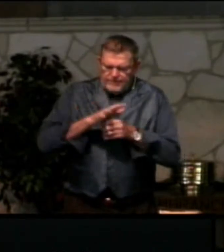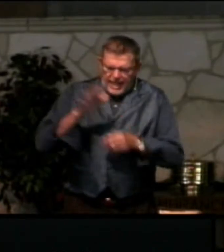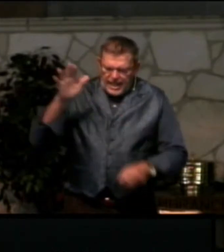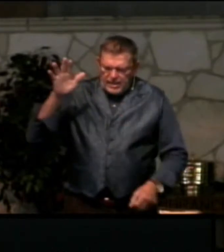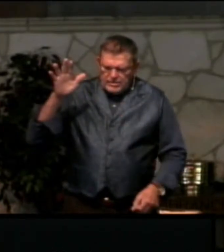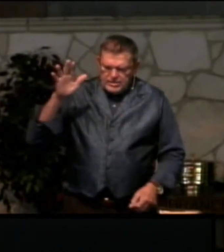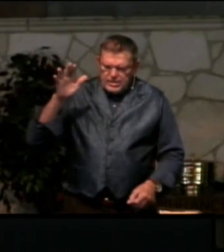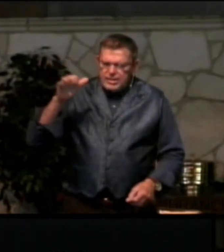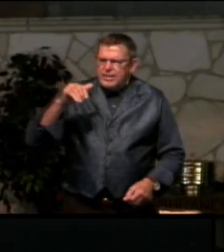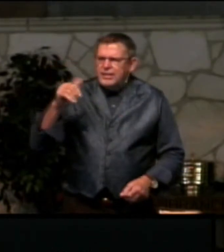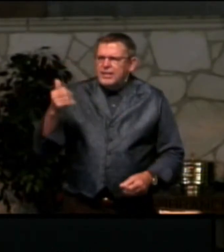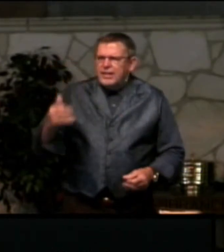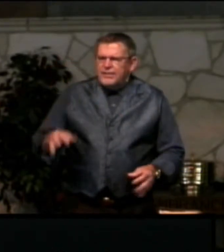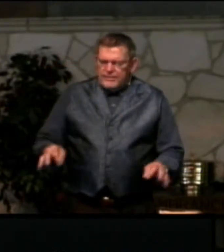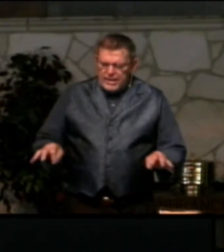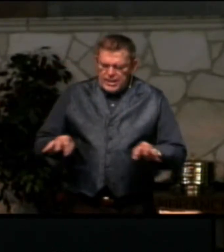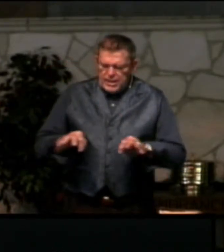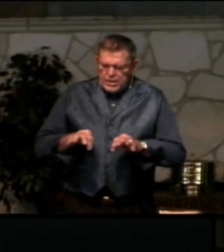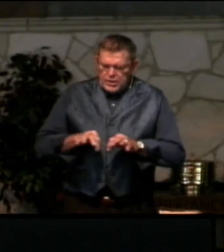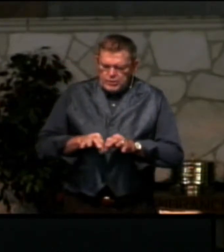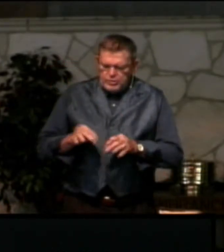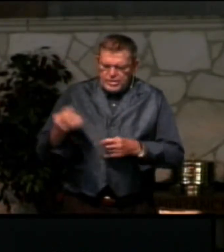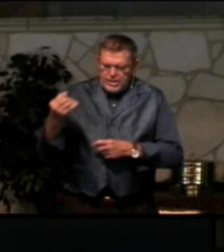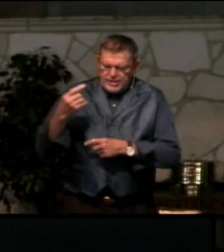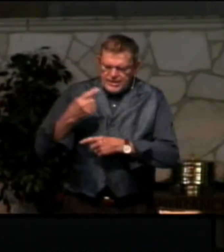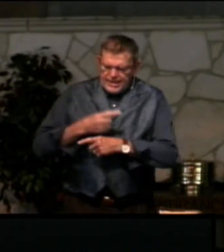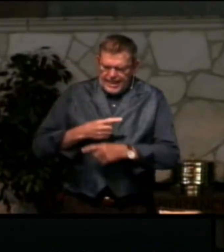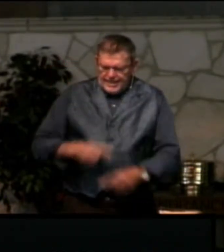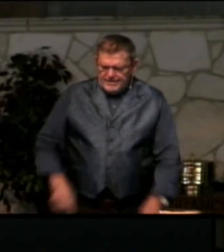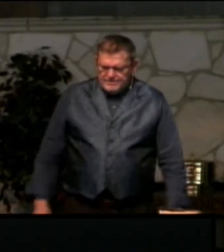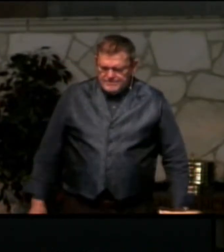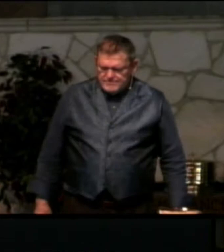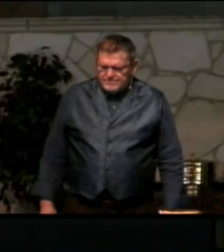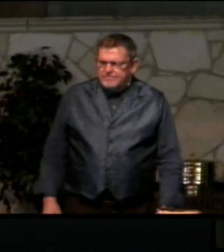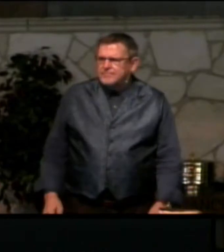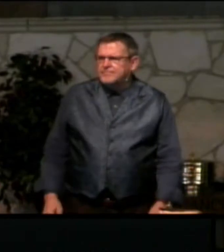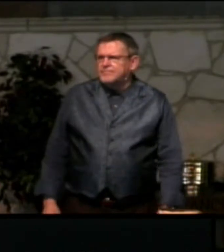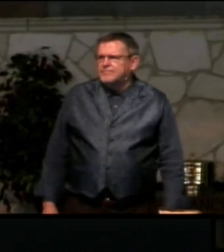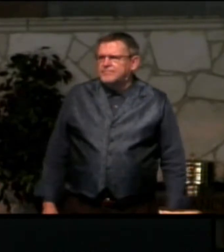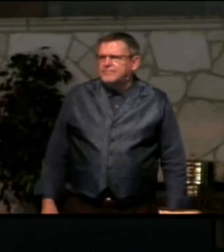Are vows of any use today?